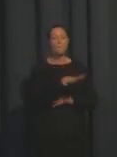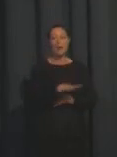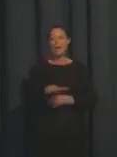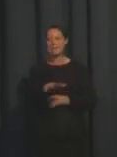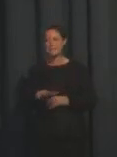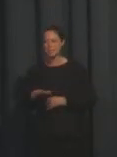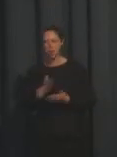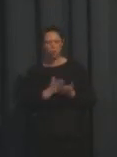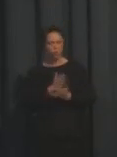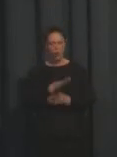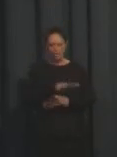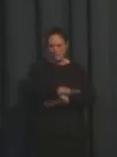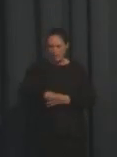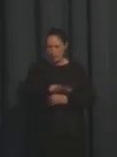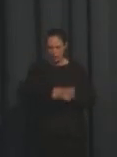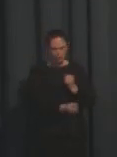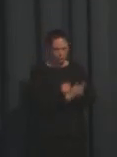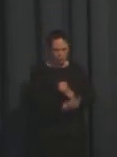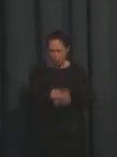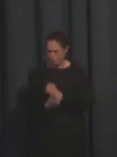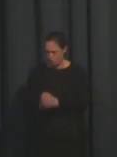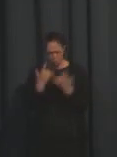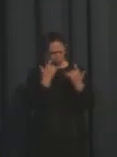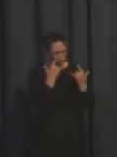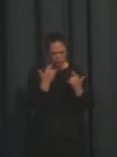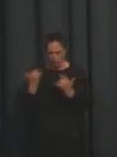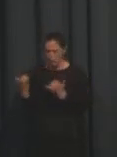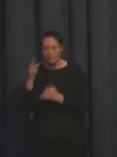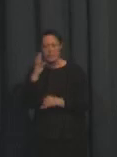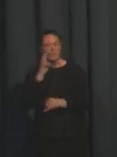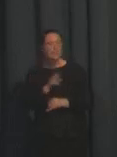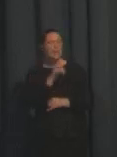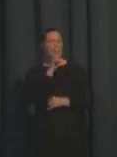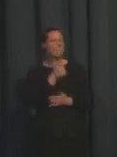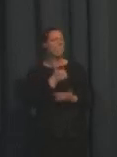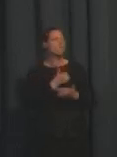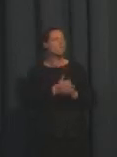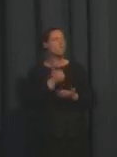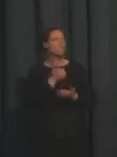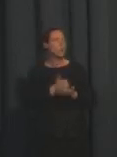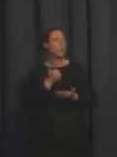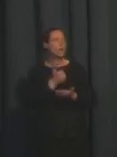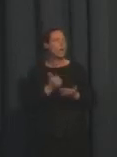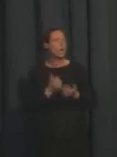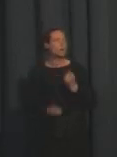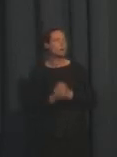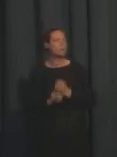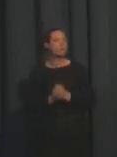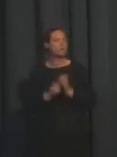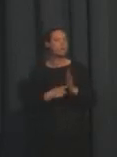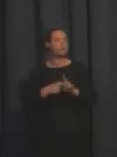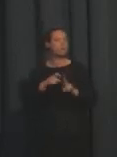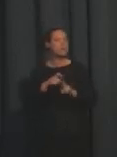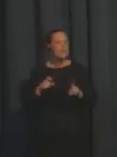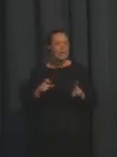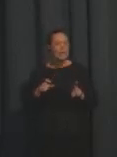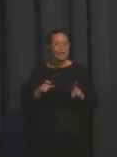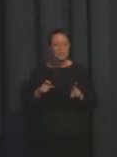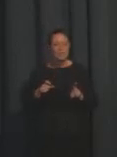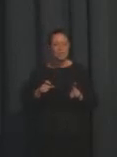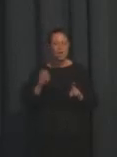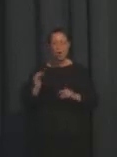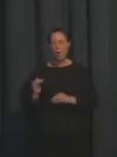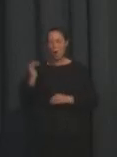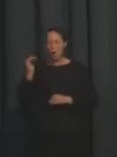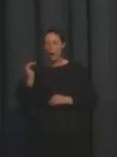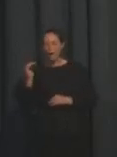network to try and get a better understanding of how frequent any lead spikes or high lead readings